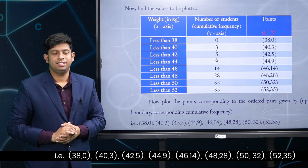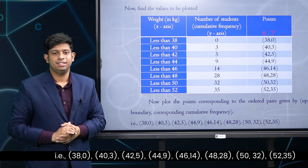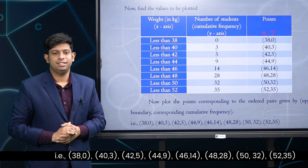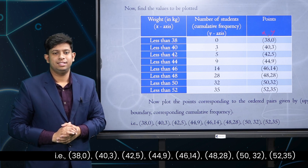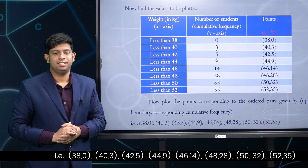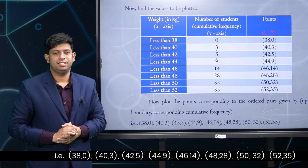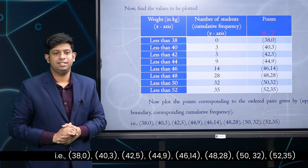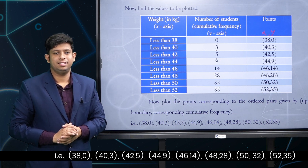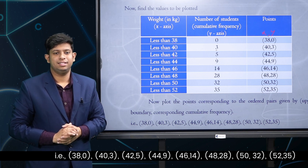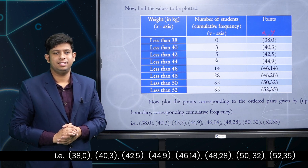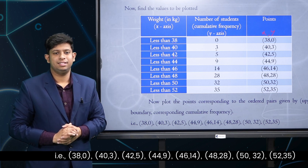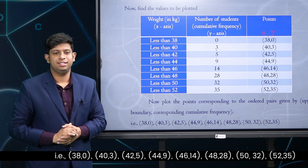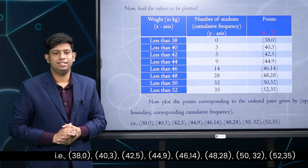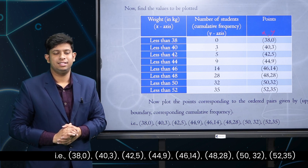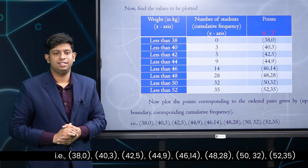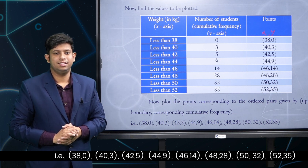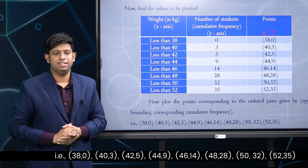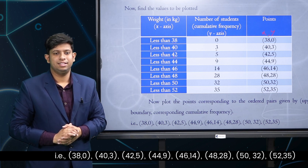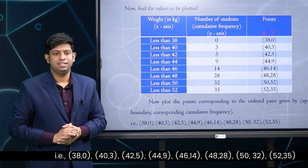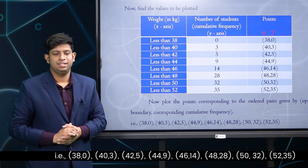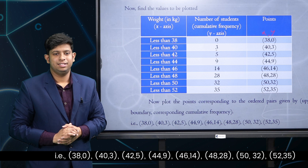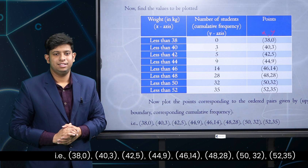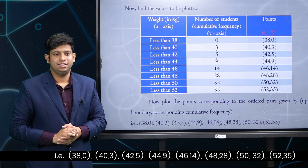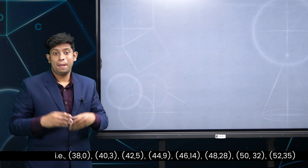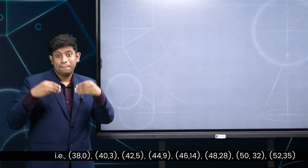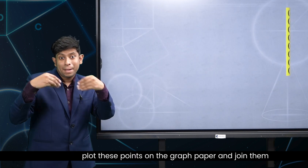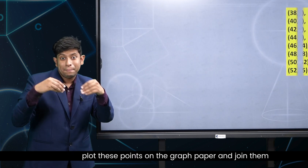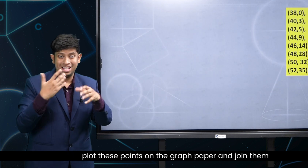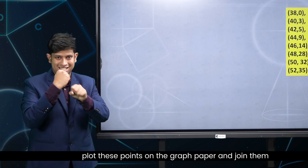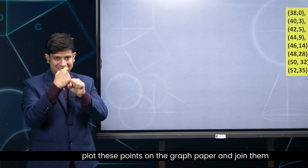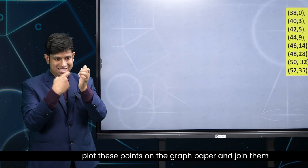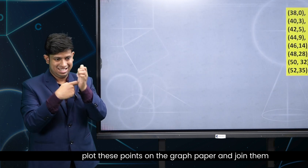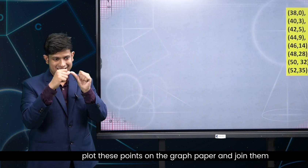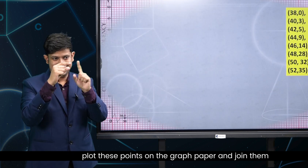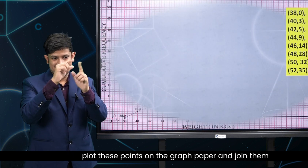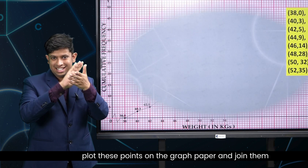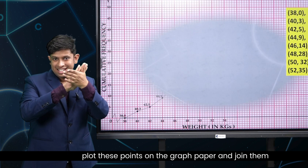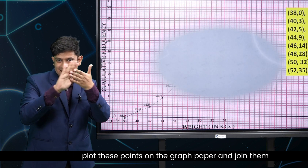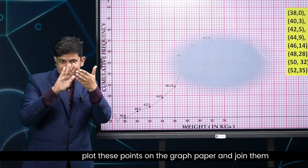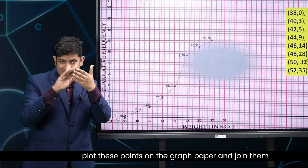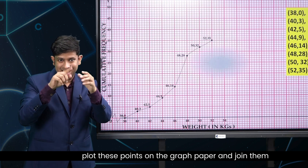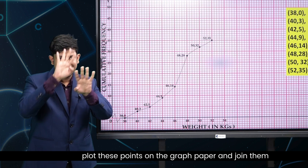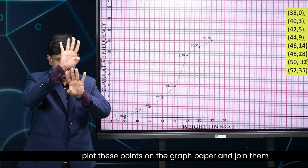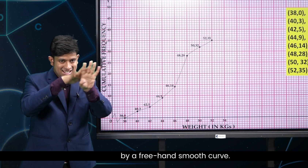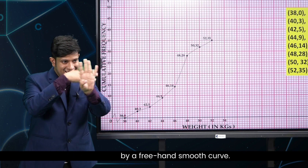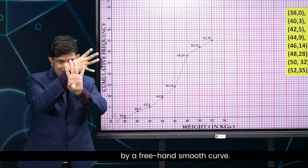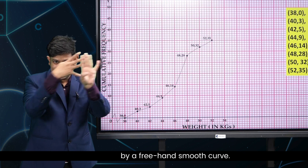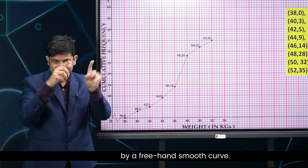48, 28, 50, 32, 52, 35. Plot these points on the graph paper and join them by a freehand